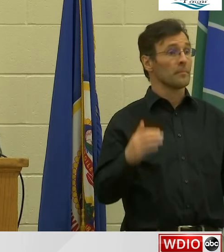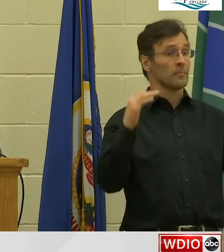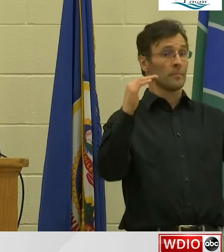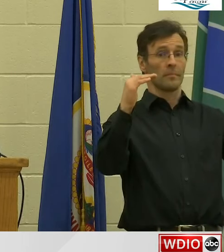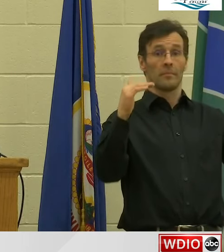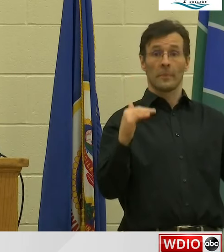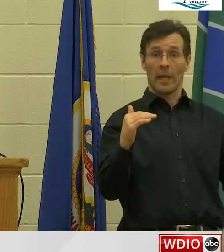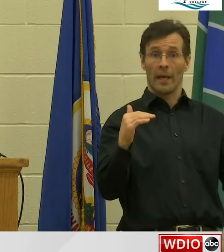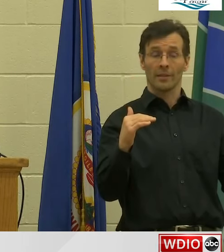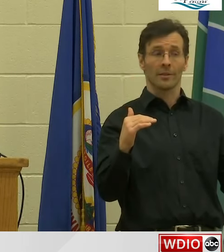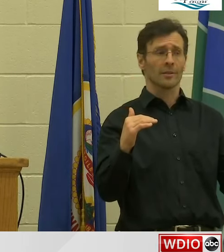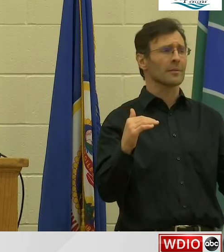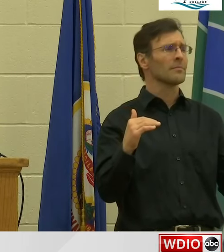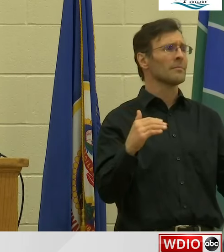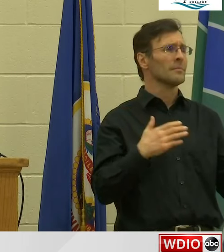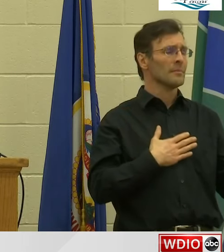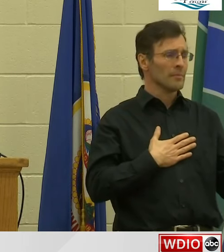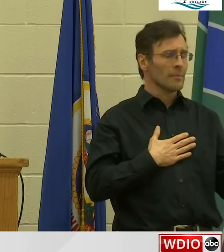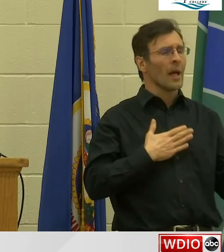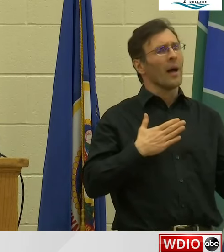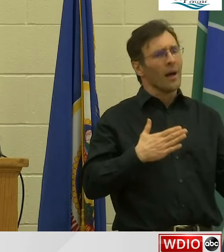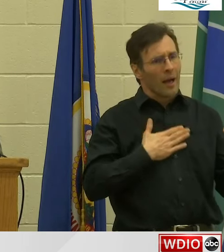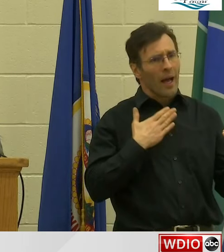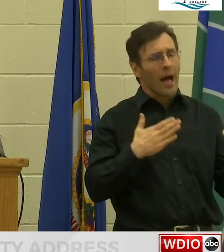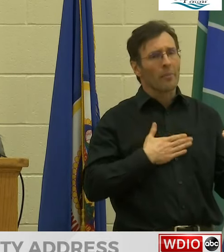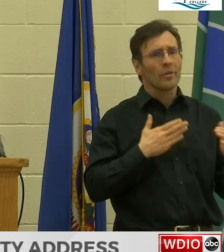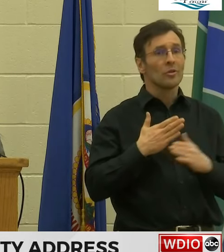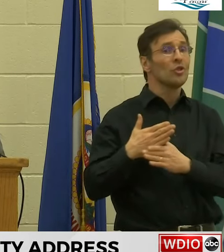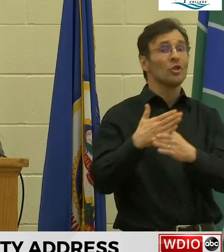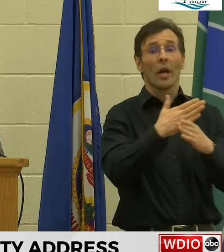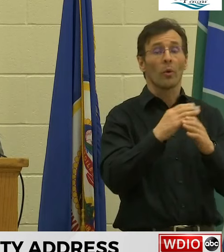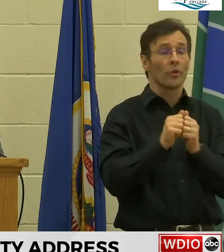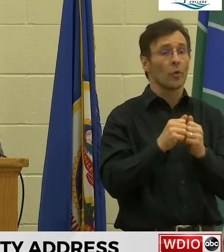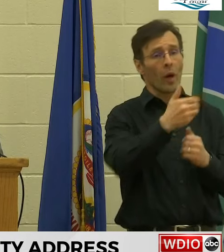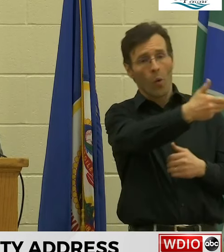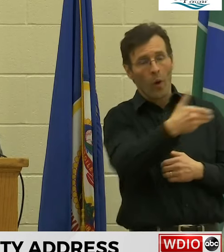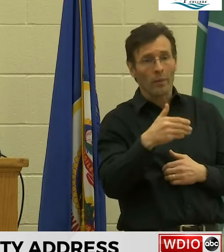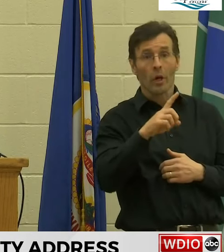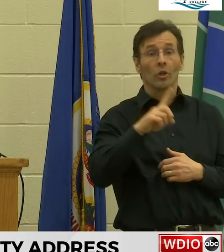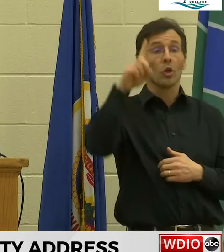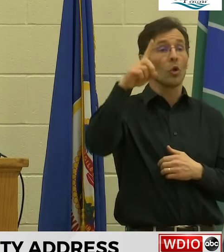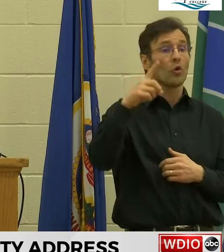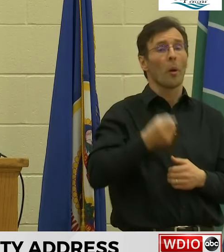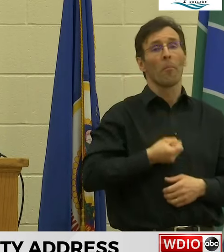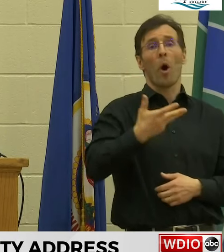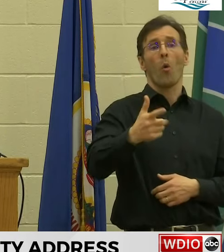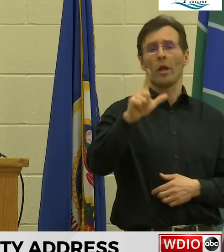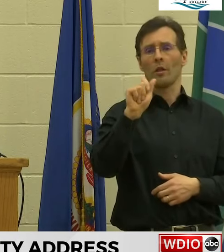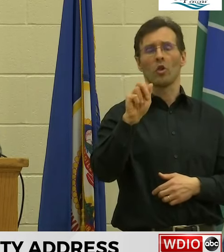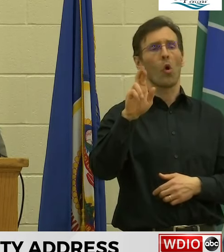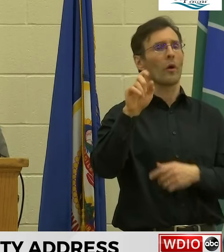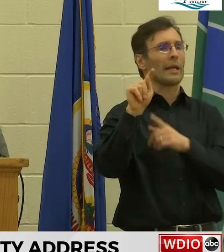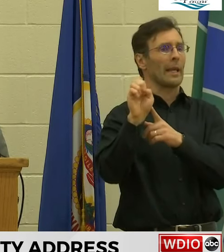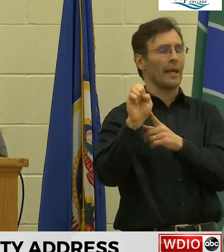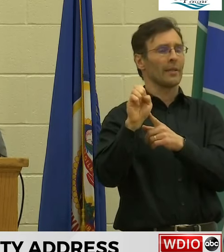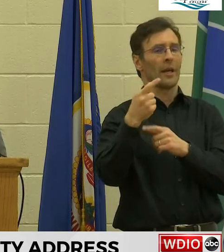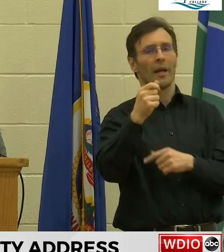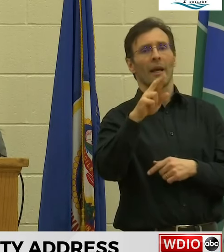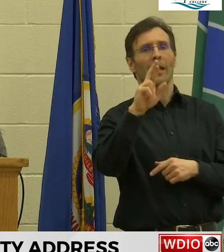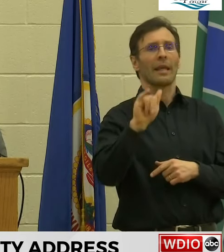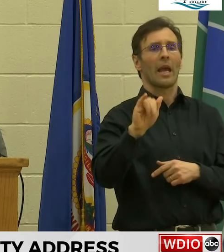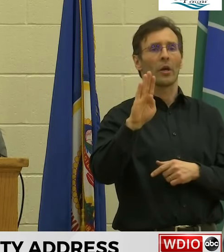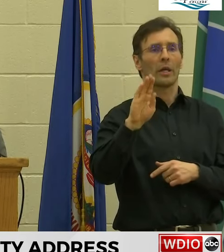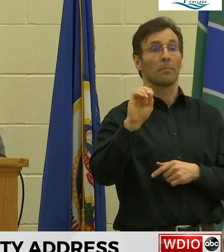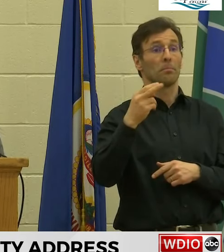Next, I am incredibly happy to share with you and welcome Duluth Poet Laureate Gary Bullhauer to